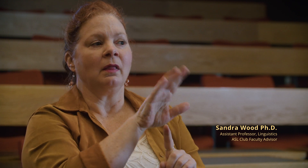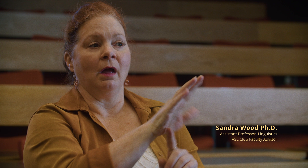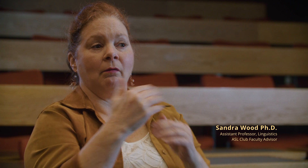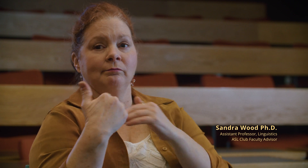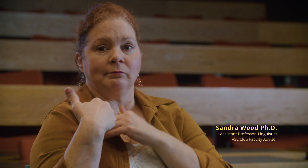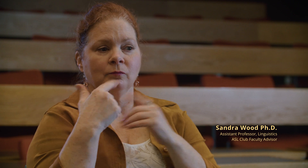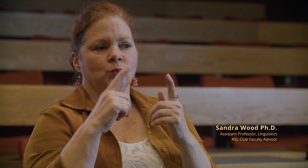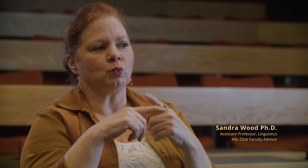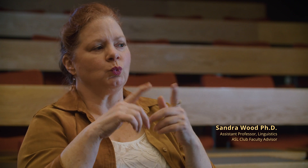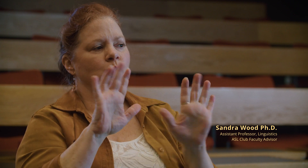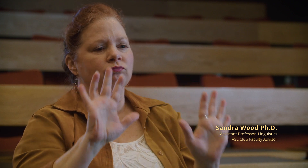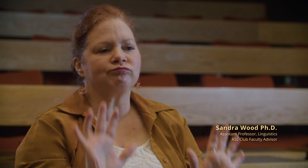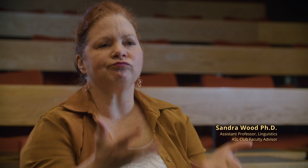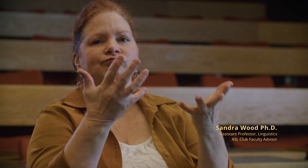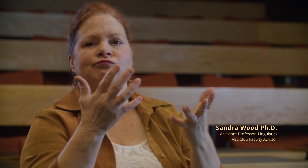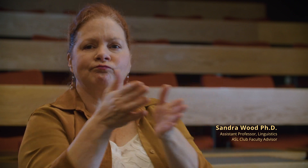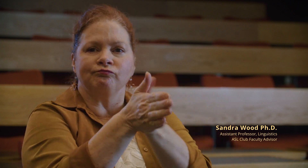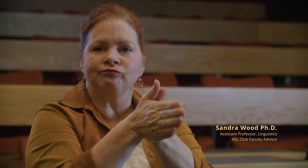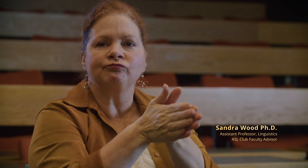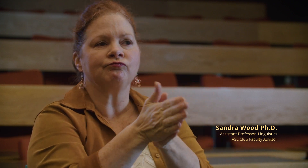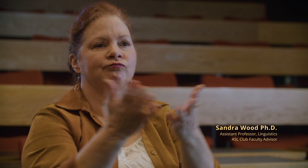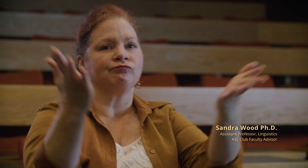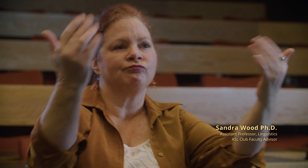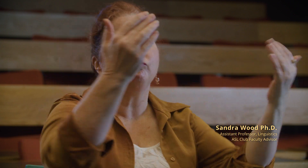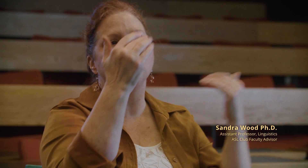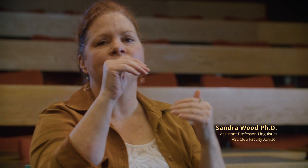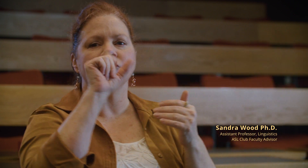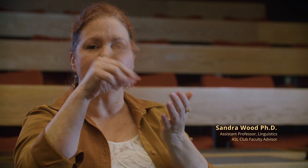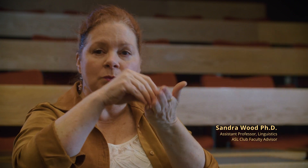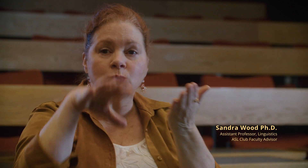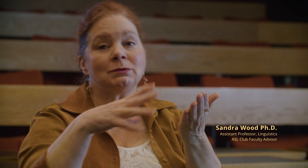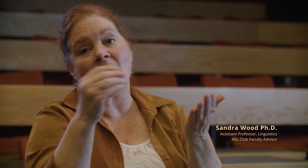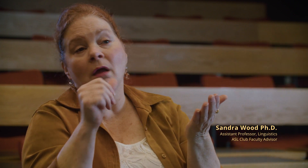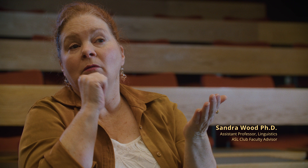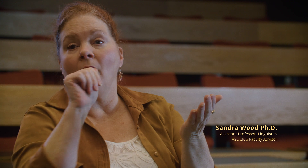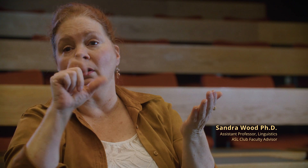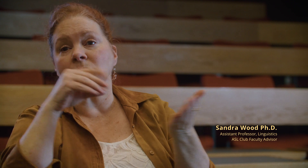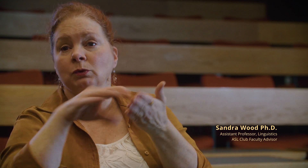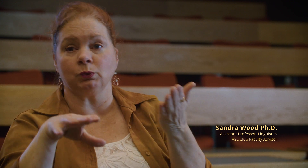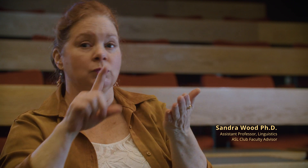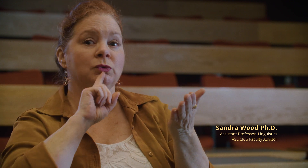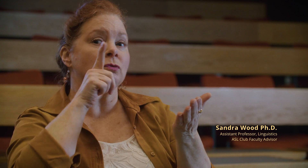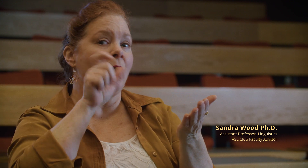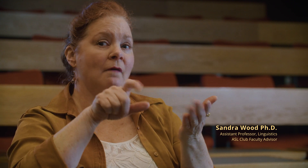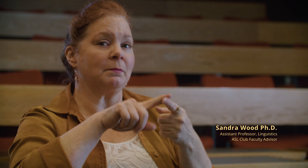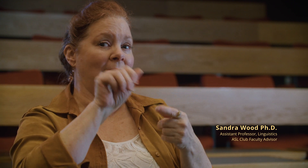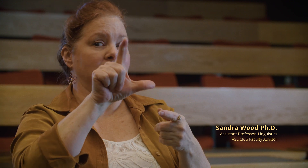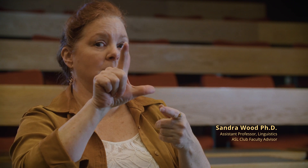and their responsibility really is to build involvement and engagement with the ASL students. But it doesn't have to